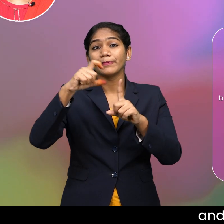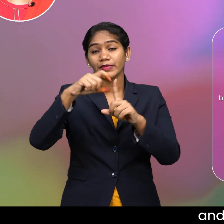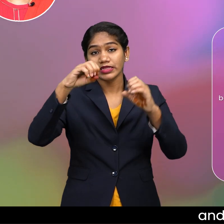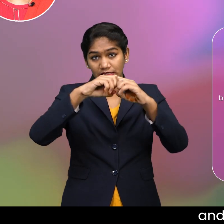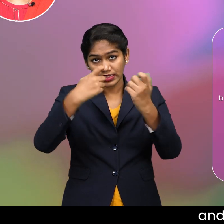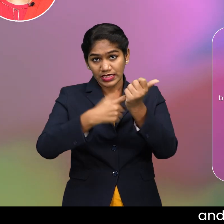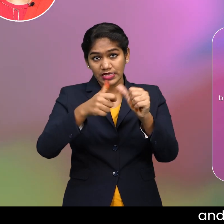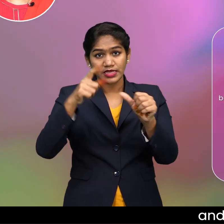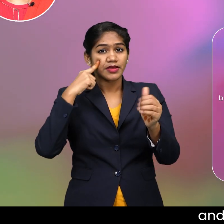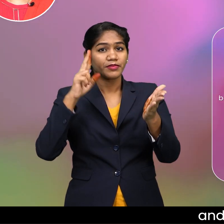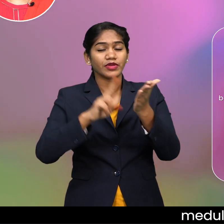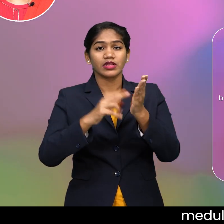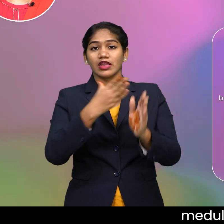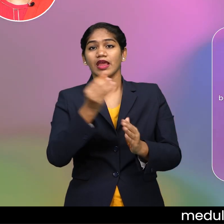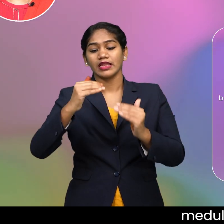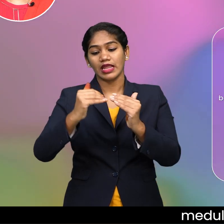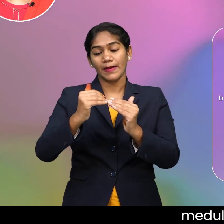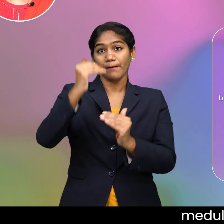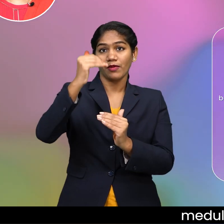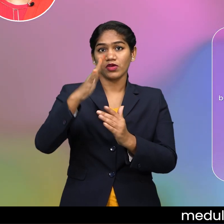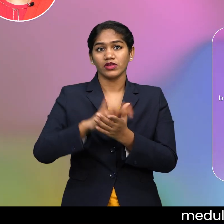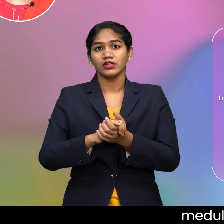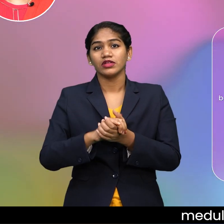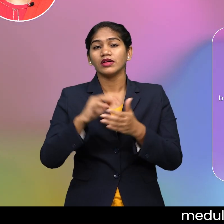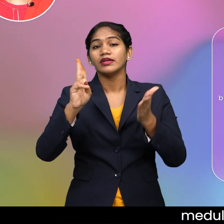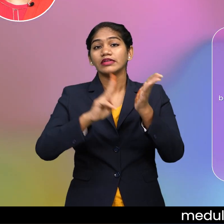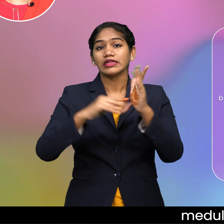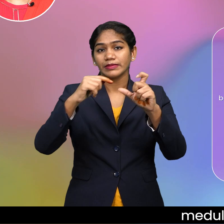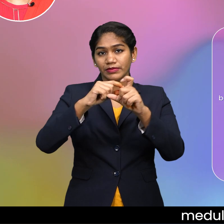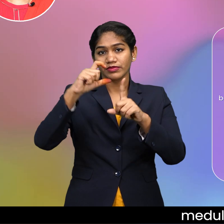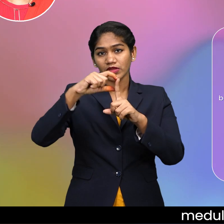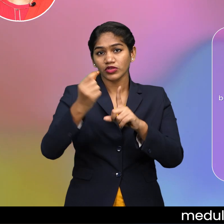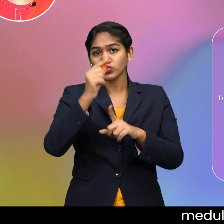and above the medulla oblongata.